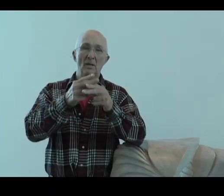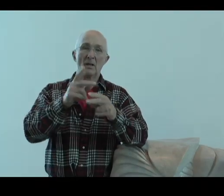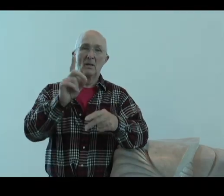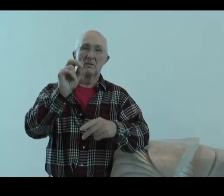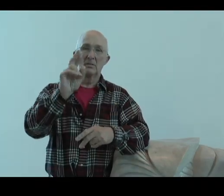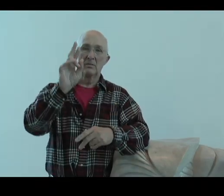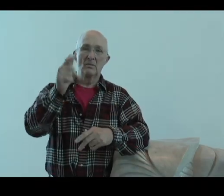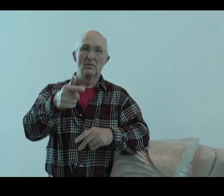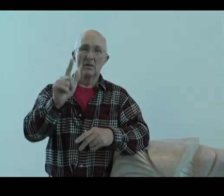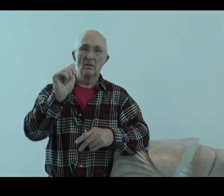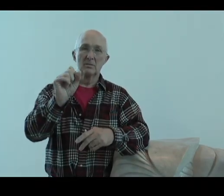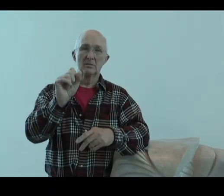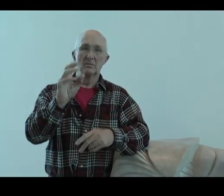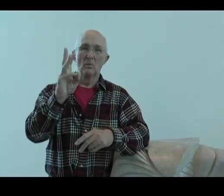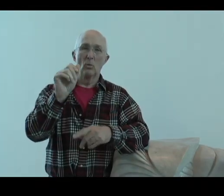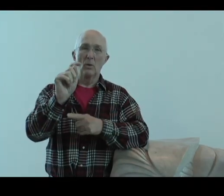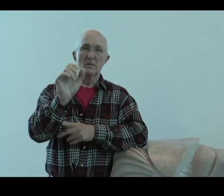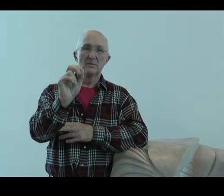Hello, my name is Douglas Watson,